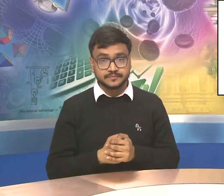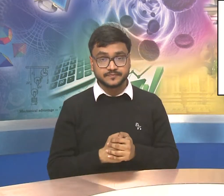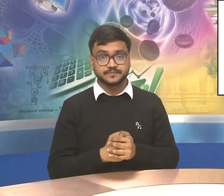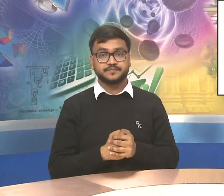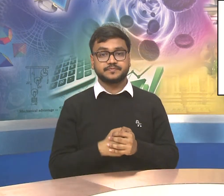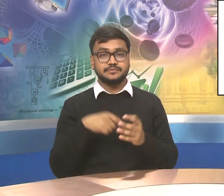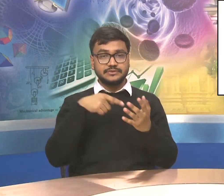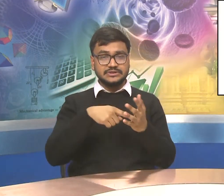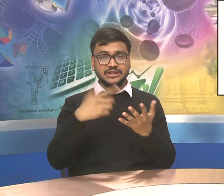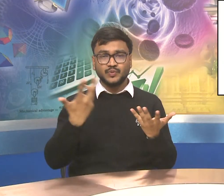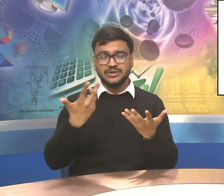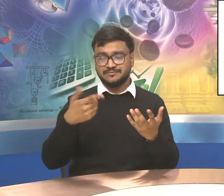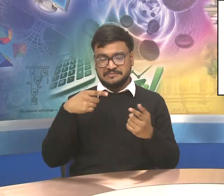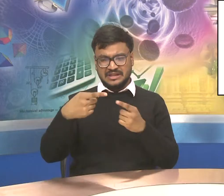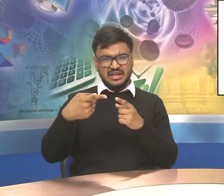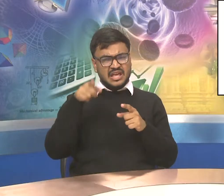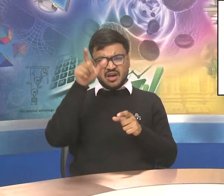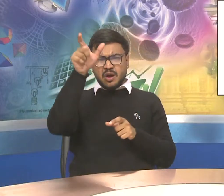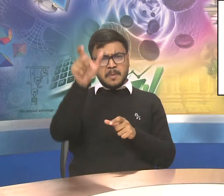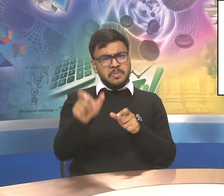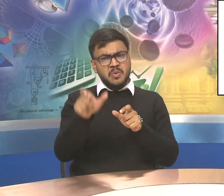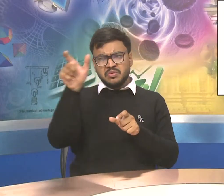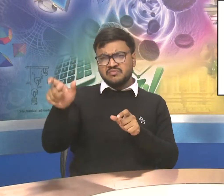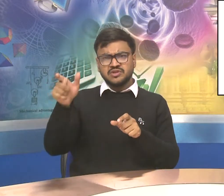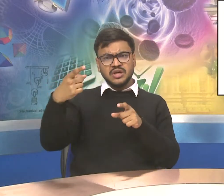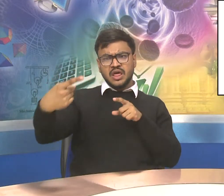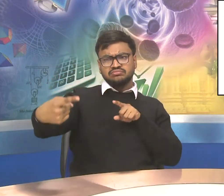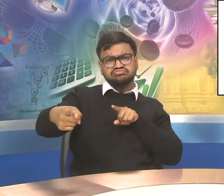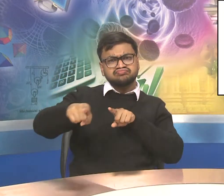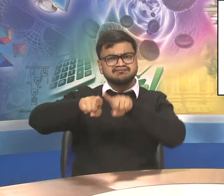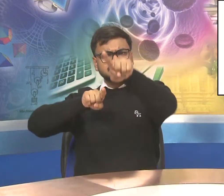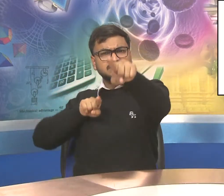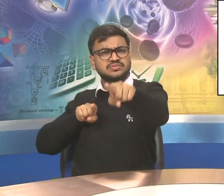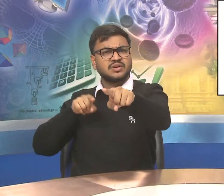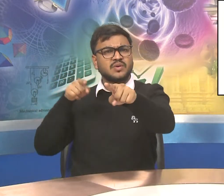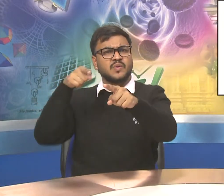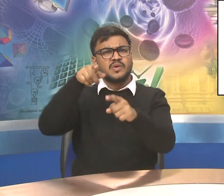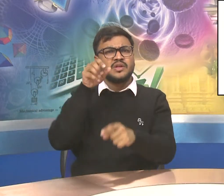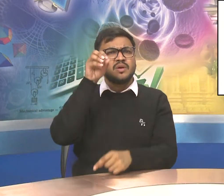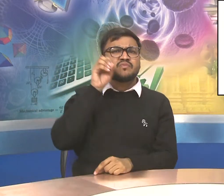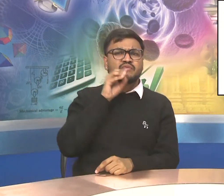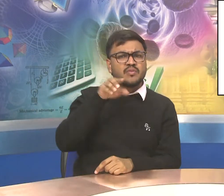And last, fourth is catching up information need.